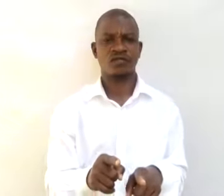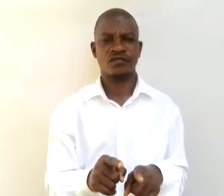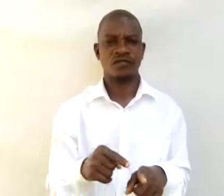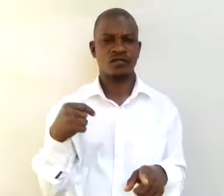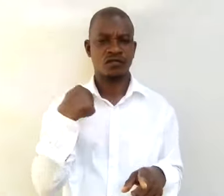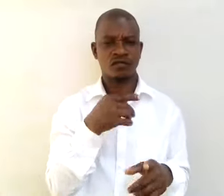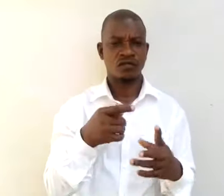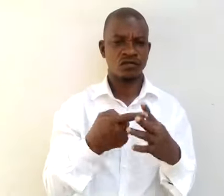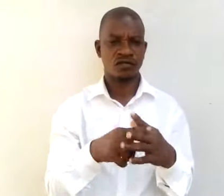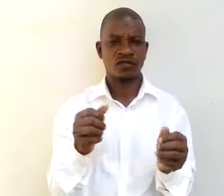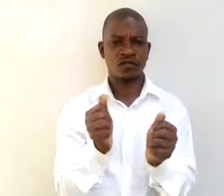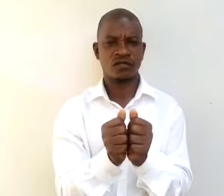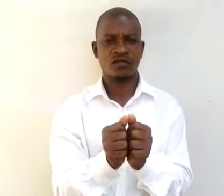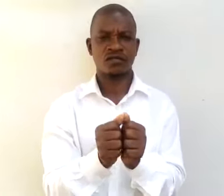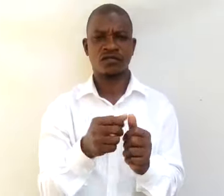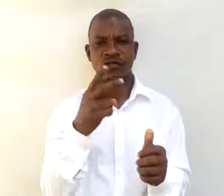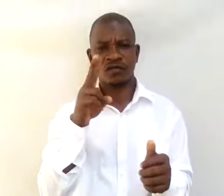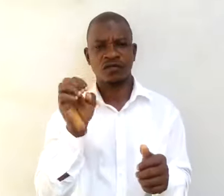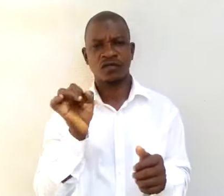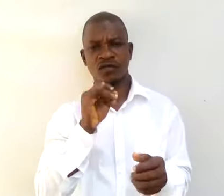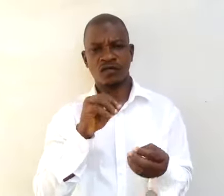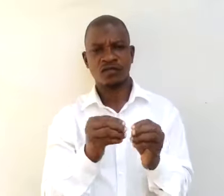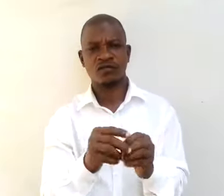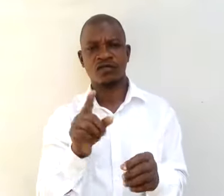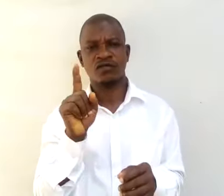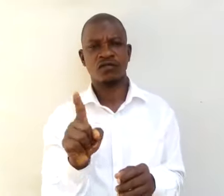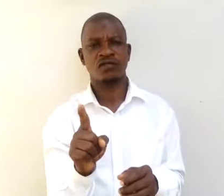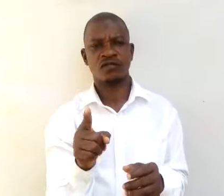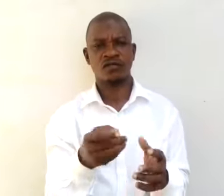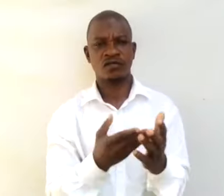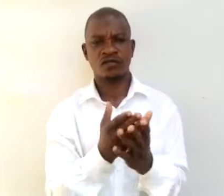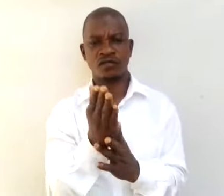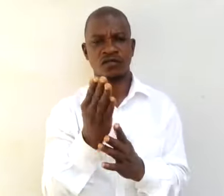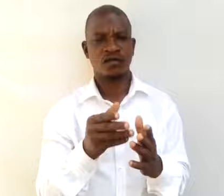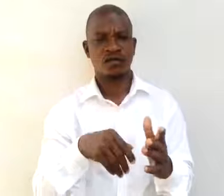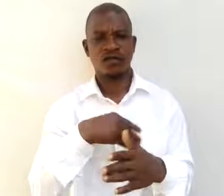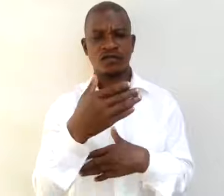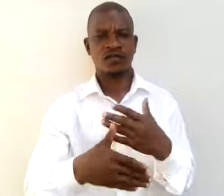start with vowel number 1 right after the break.